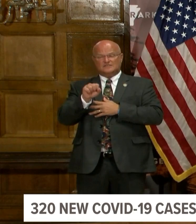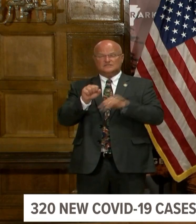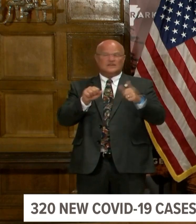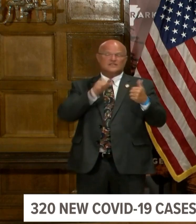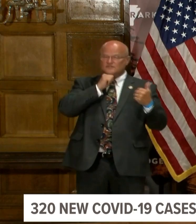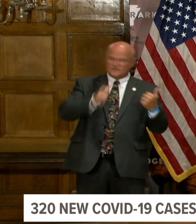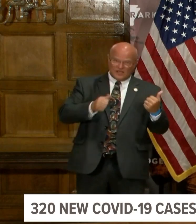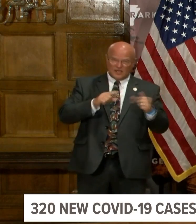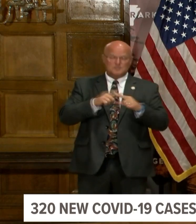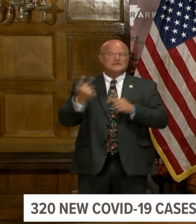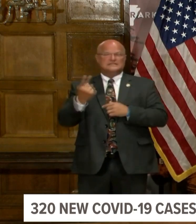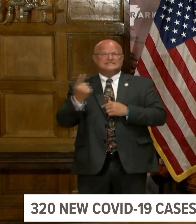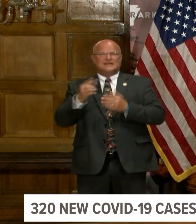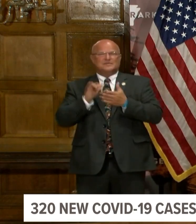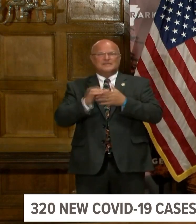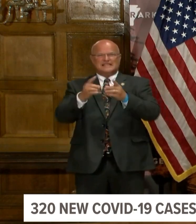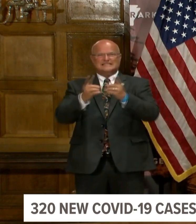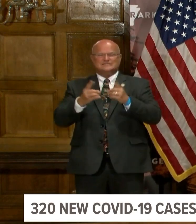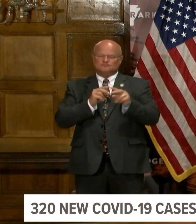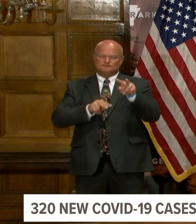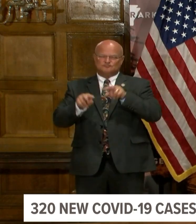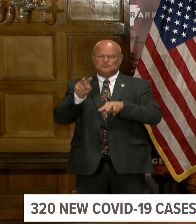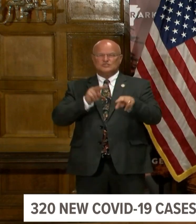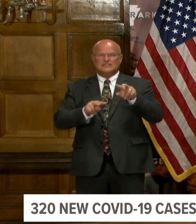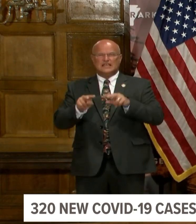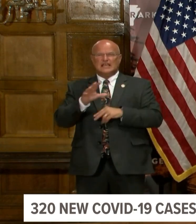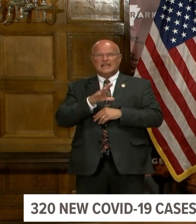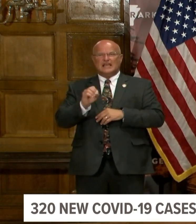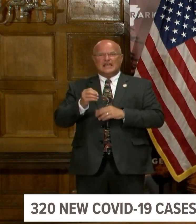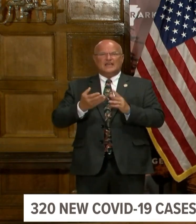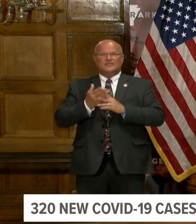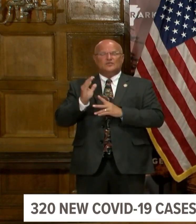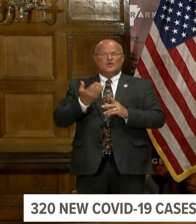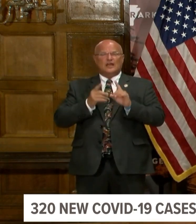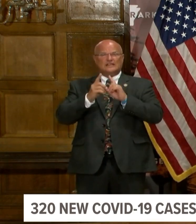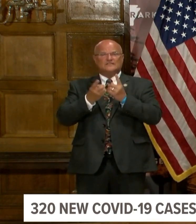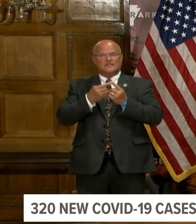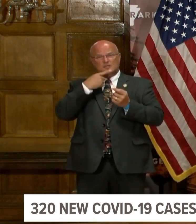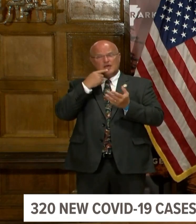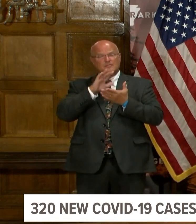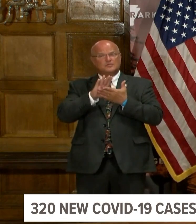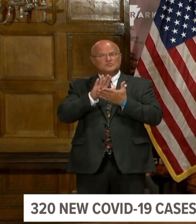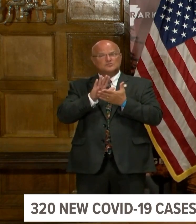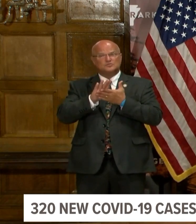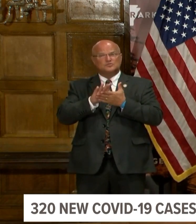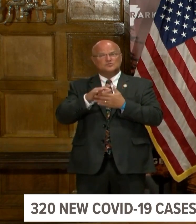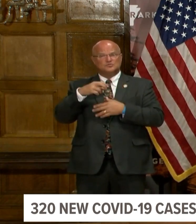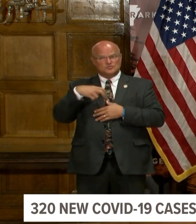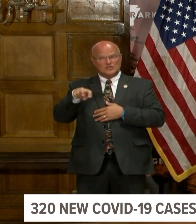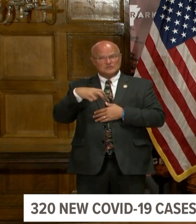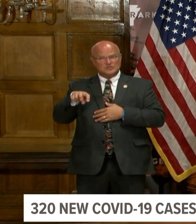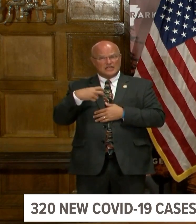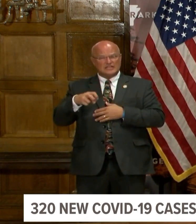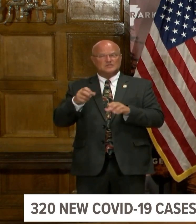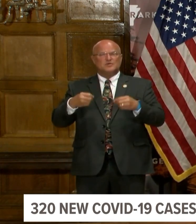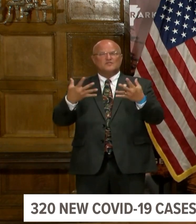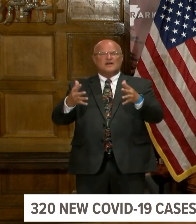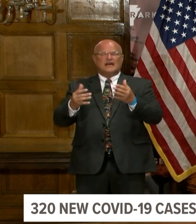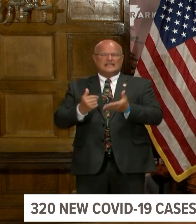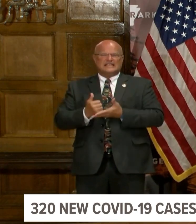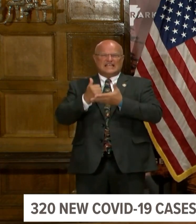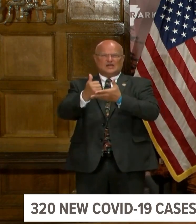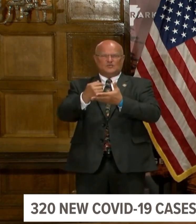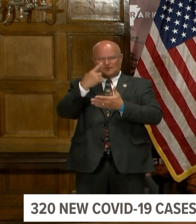not. But that's something that districts are looking at, and we've, through our Division of Public School Facilities and Transportation, are providing assistance